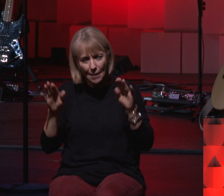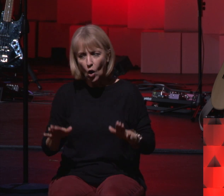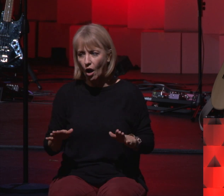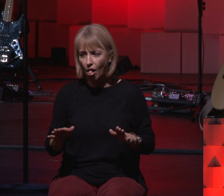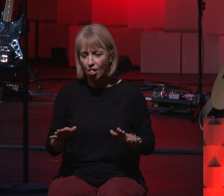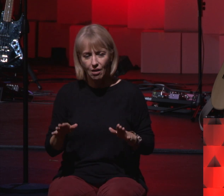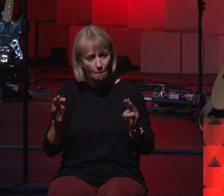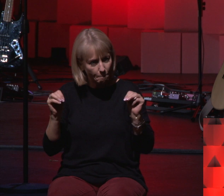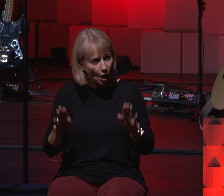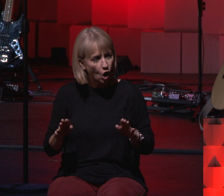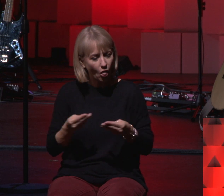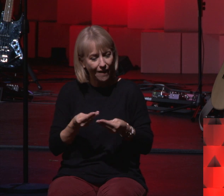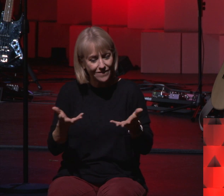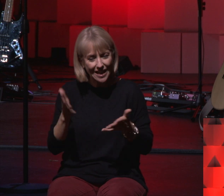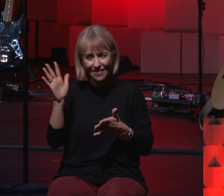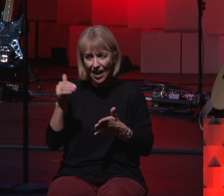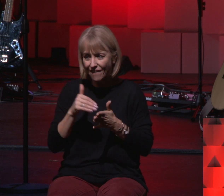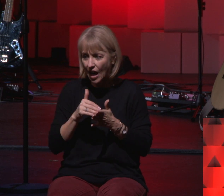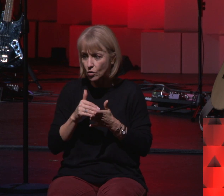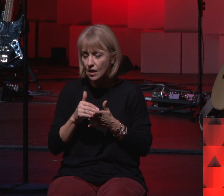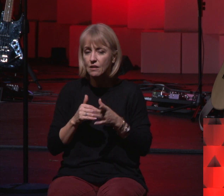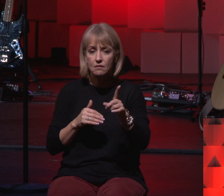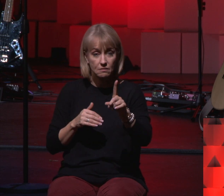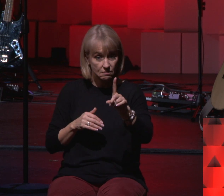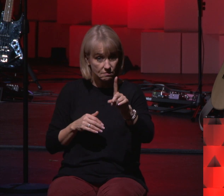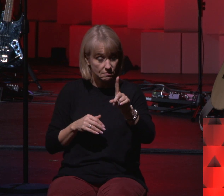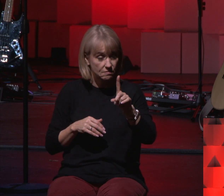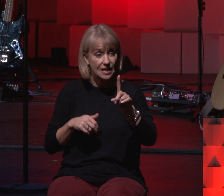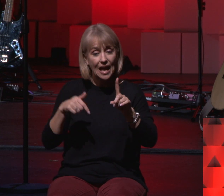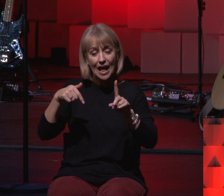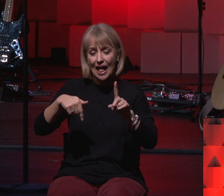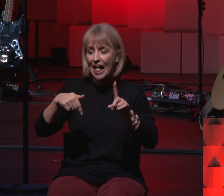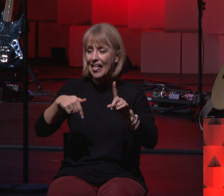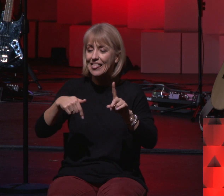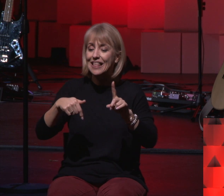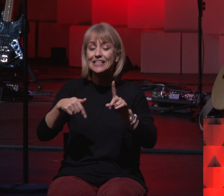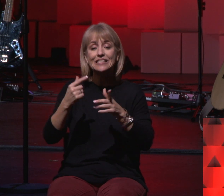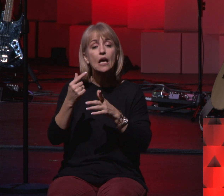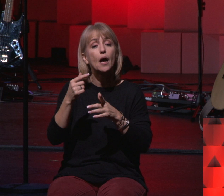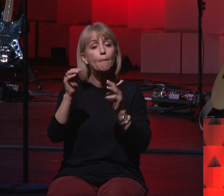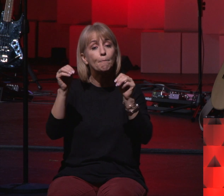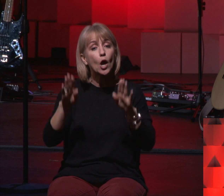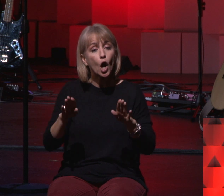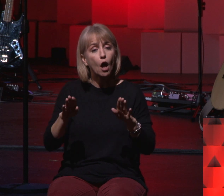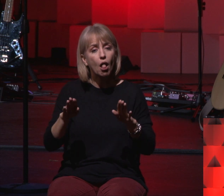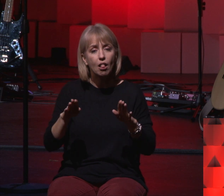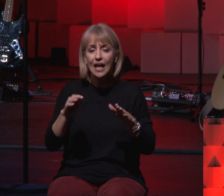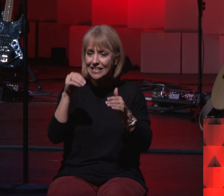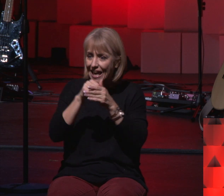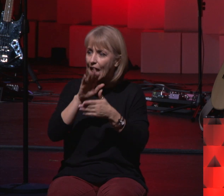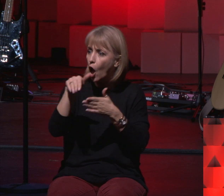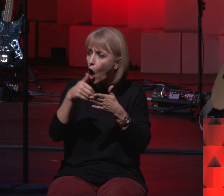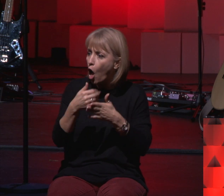5,000, besides the resurrection of Jesus, this is the only miracle of Jesus that's included in all four gospels. It's considered pretty